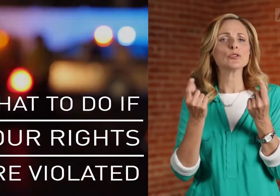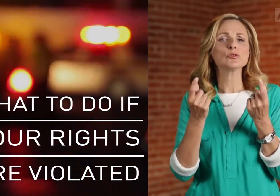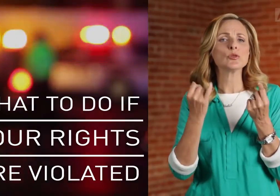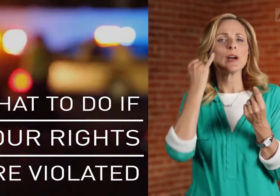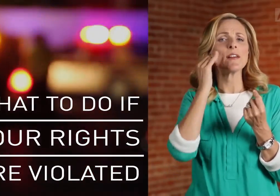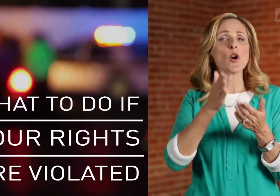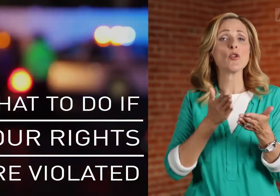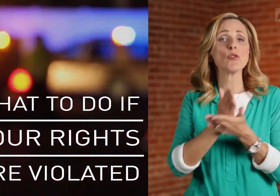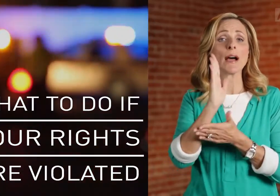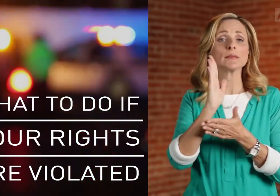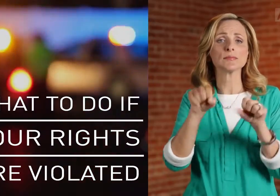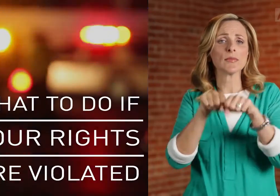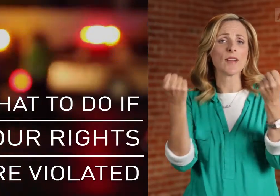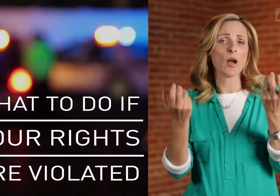What to do if your rights are violated?